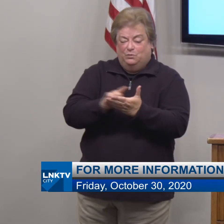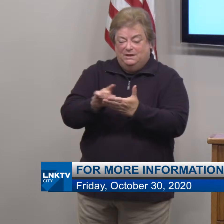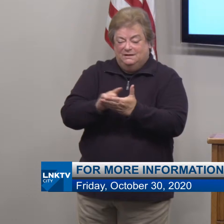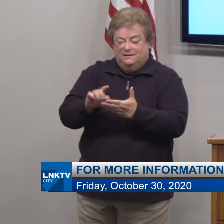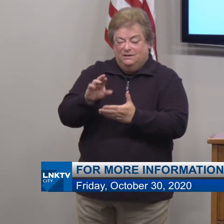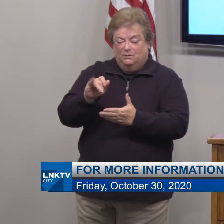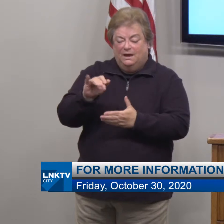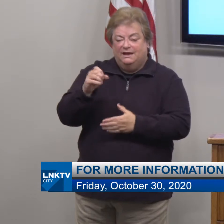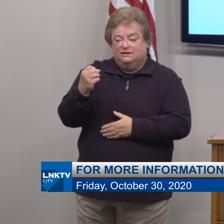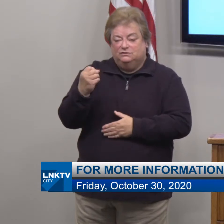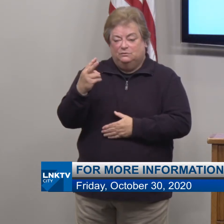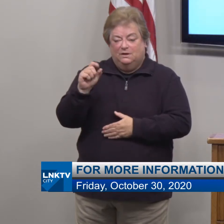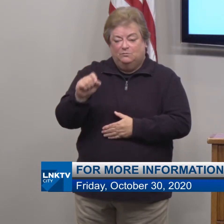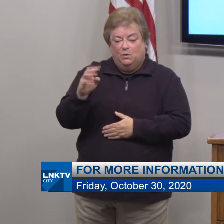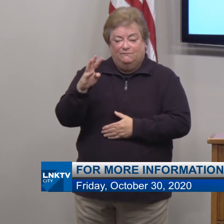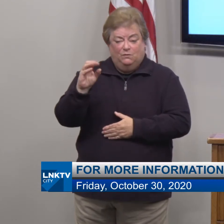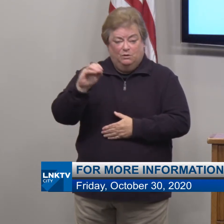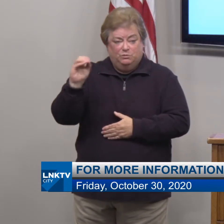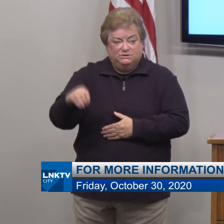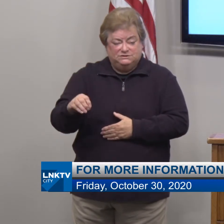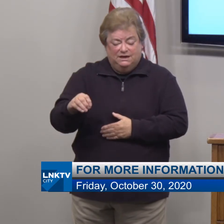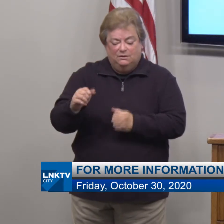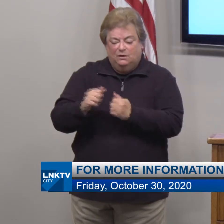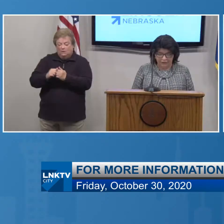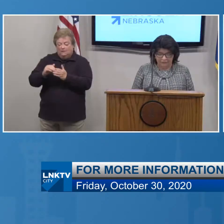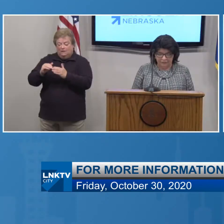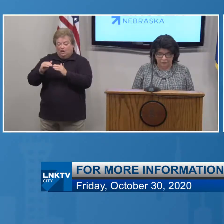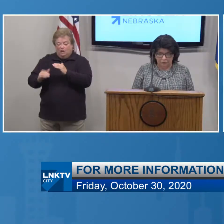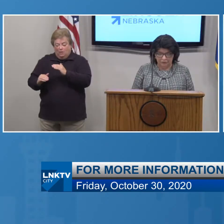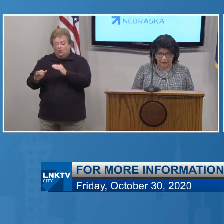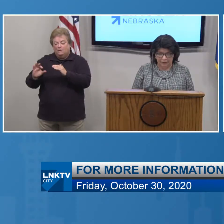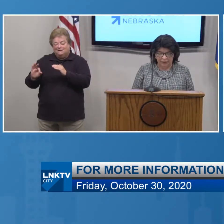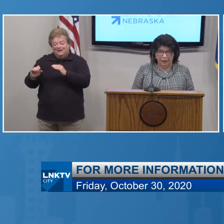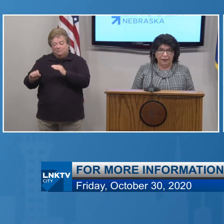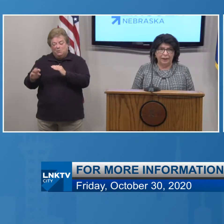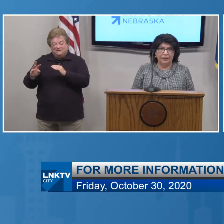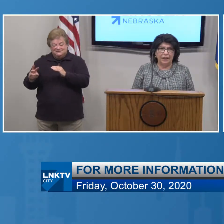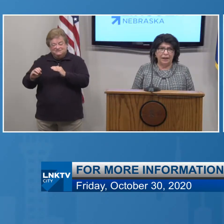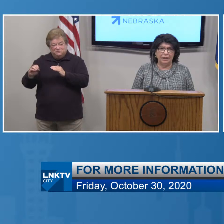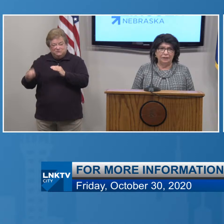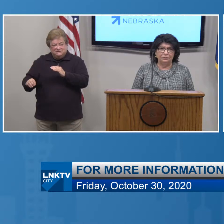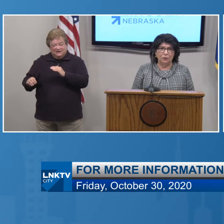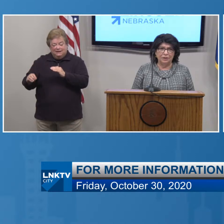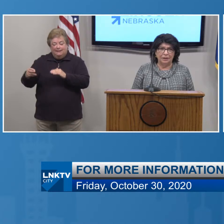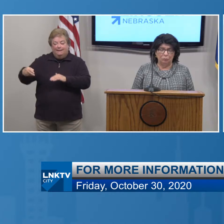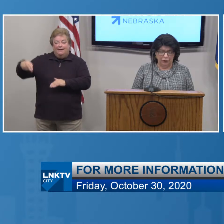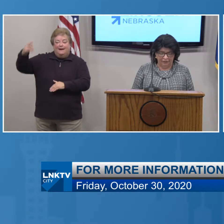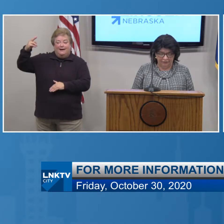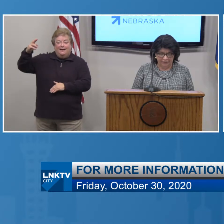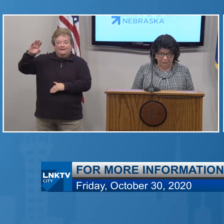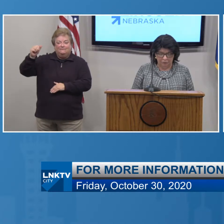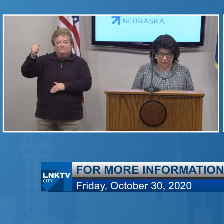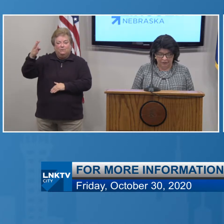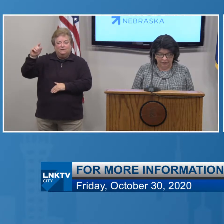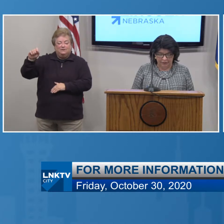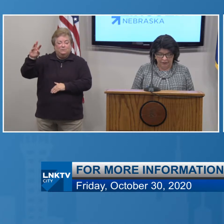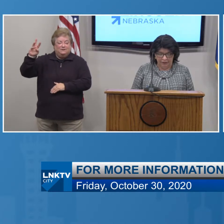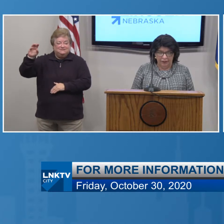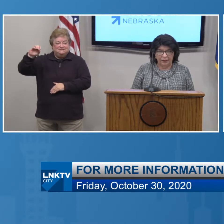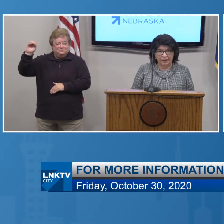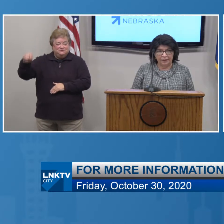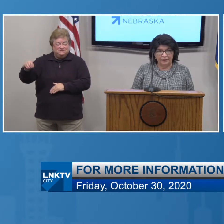been 12.4%, with a low of 9.6% and a high of